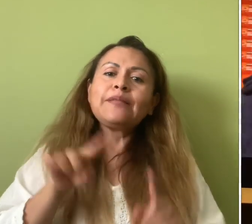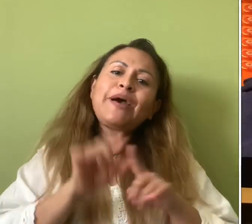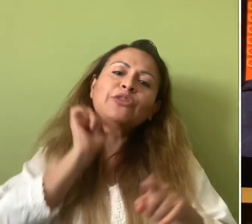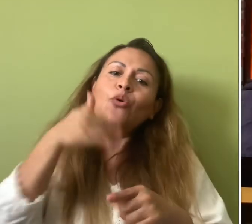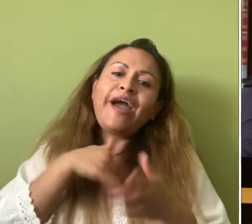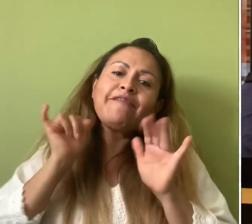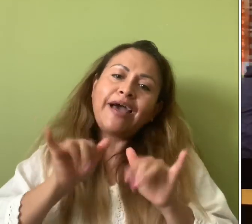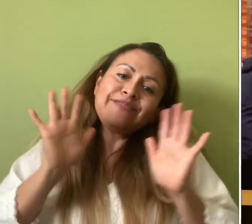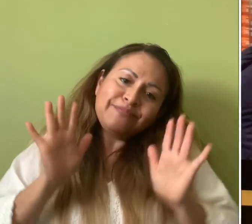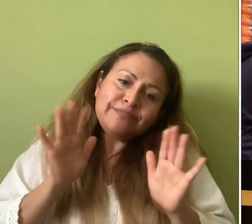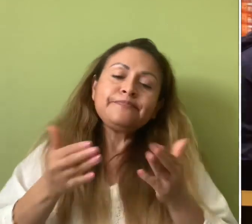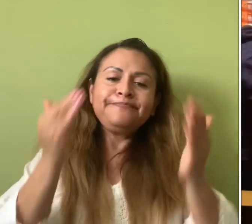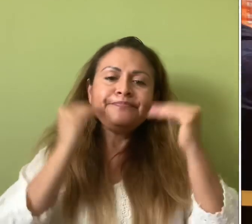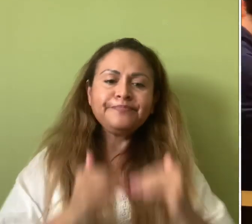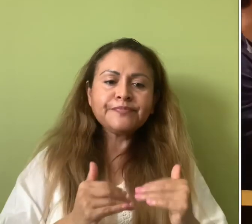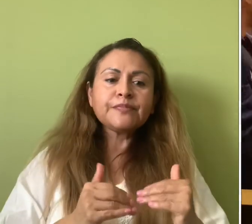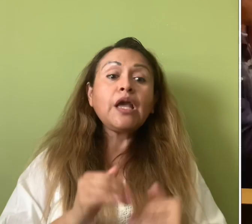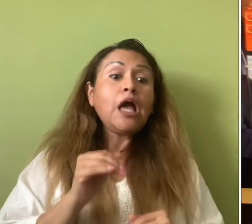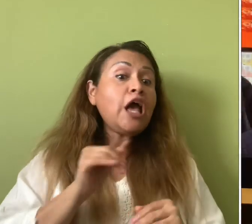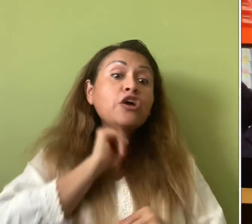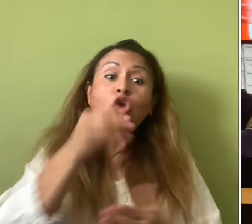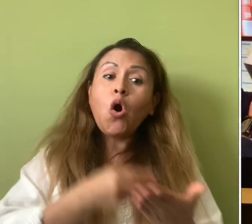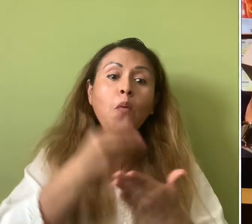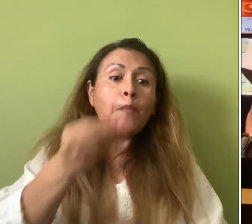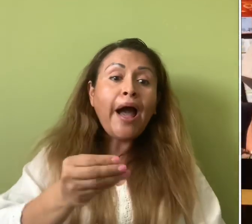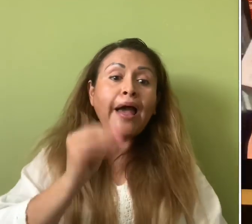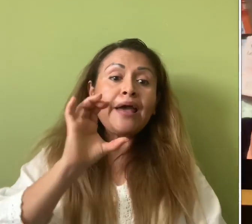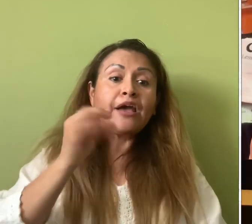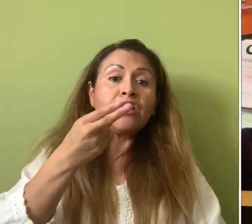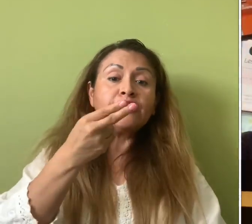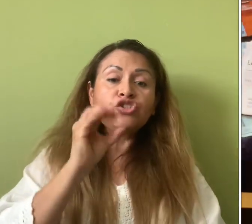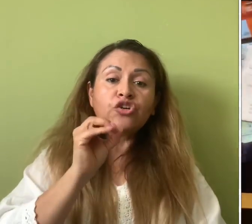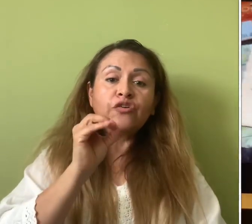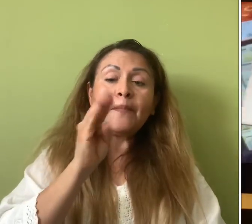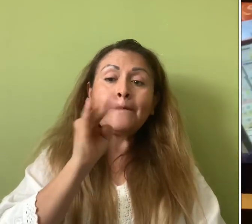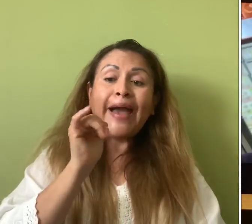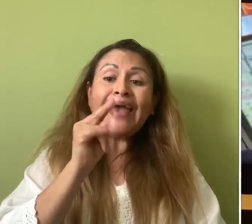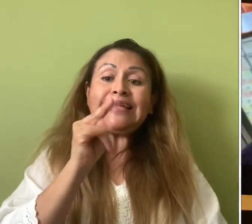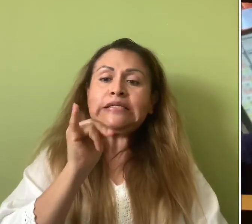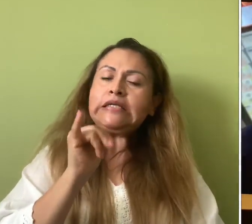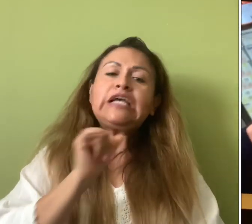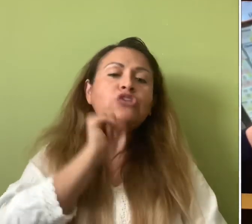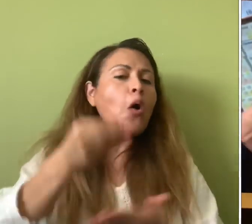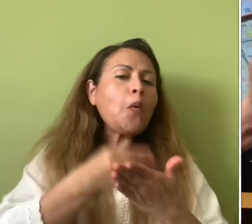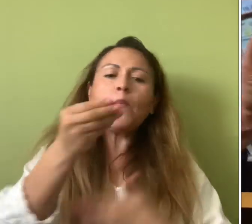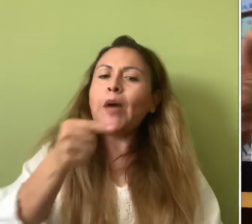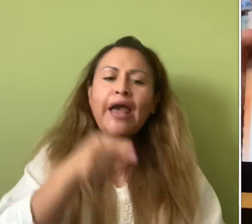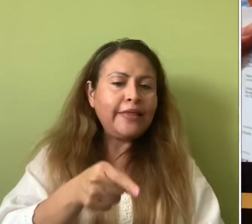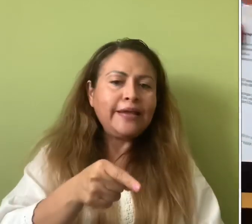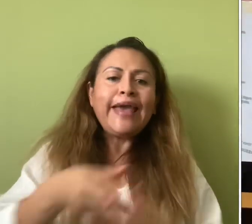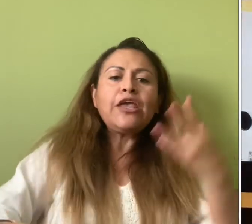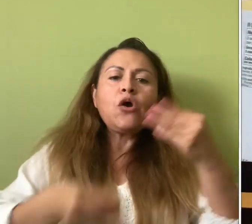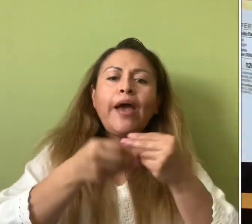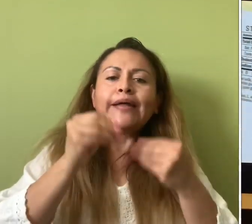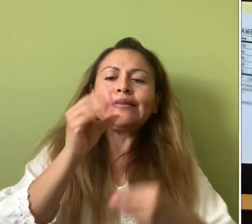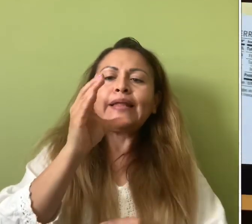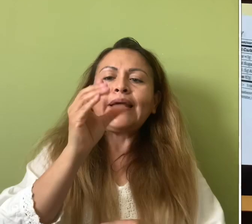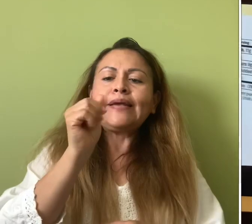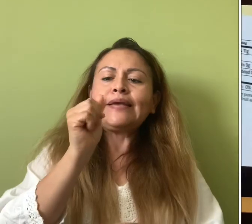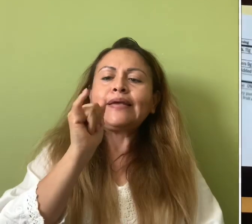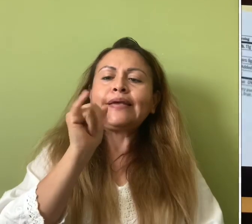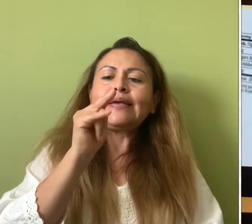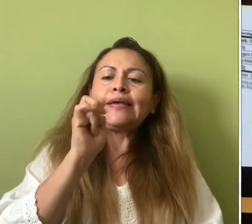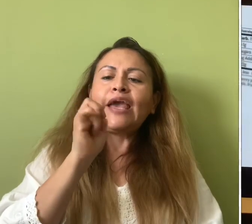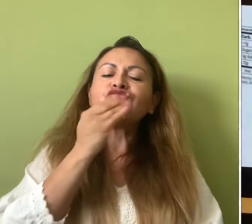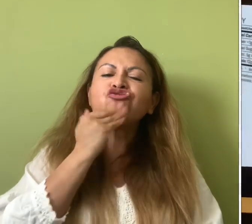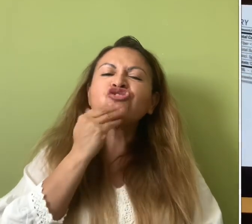Chobani regular. So not only is it not non-GMO, but you guys, when you add cane sugar like that, like I said,